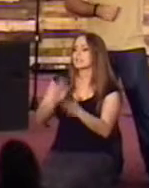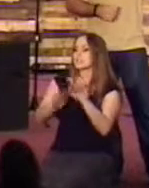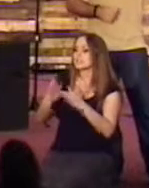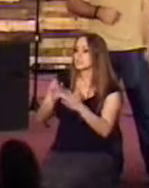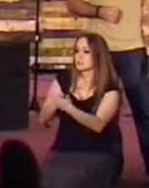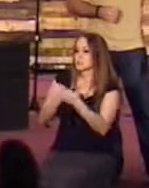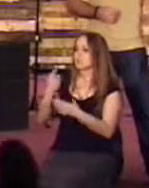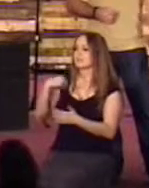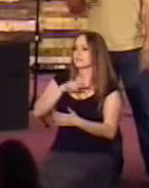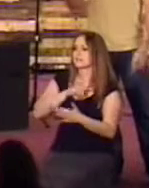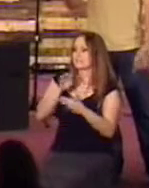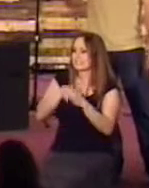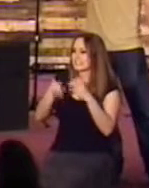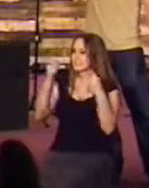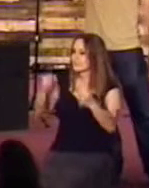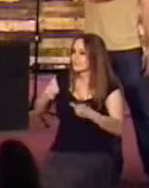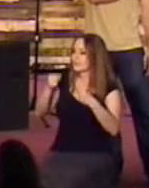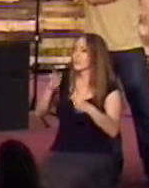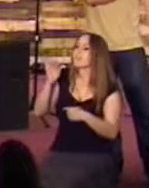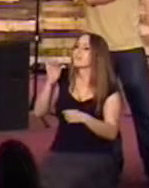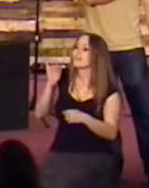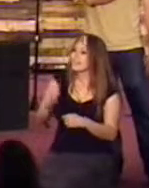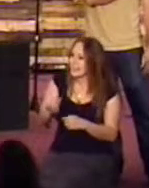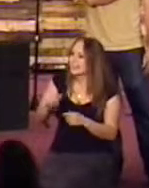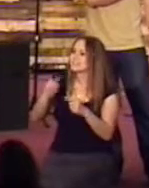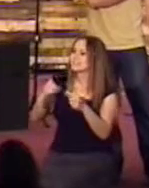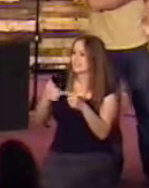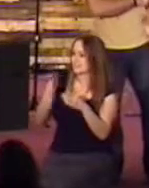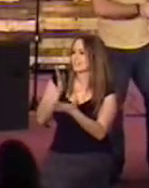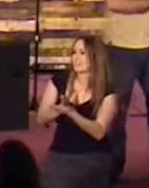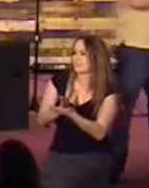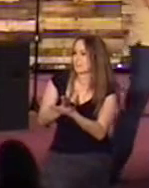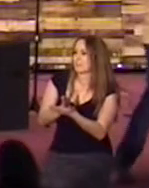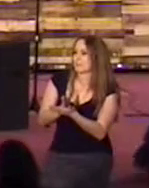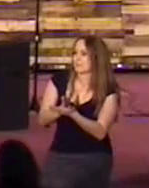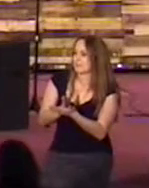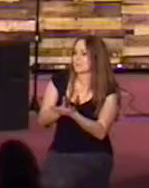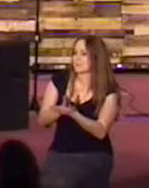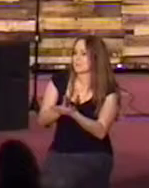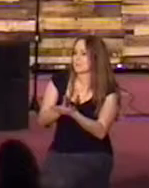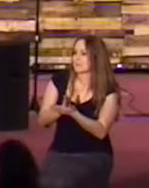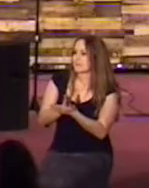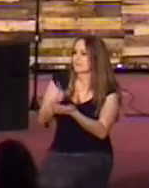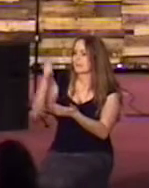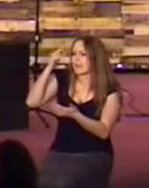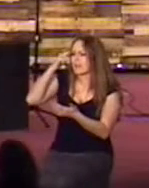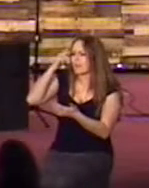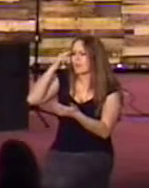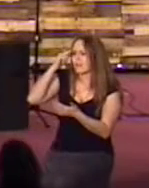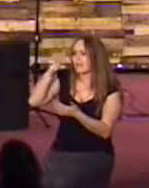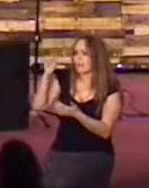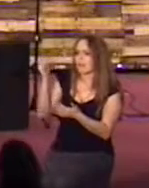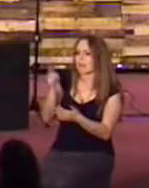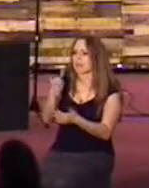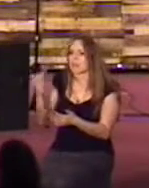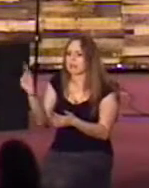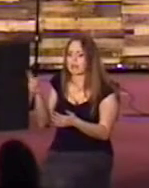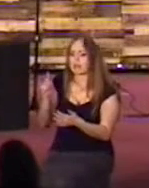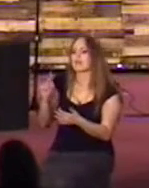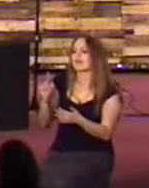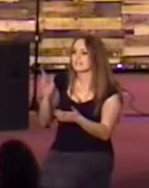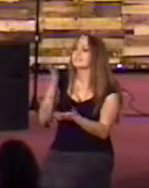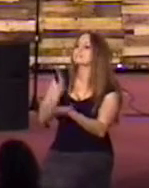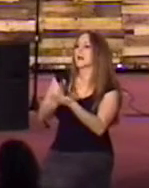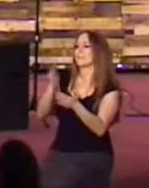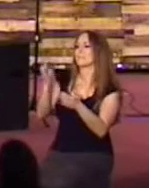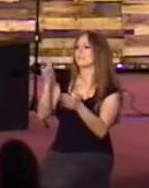that turmoil, that's when you do stop. And then when your brain starts to wander again, you better stop again and thank